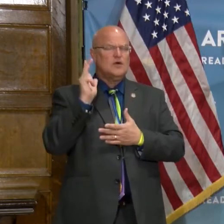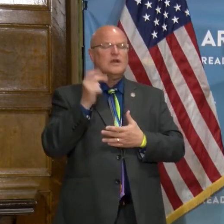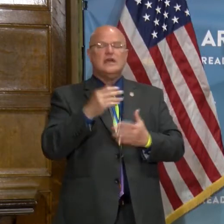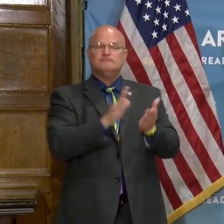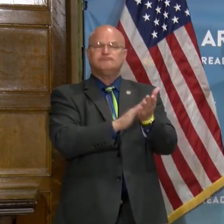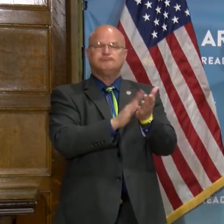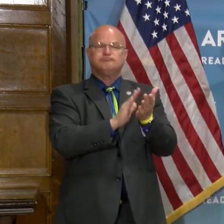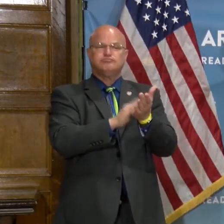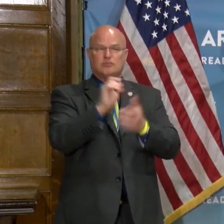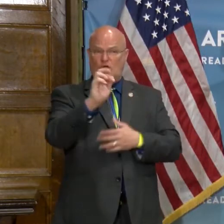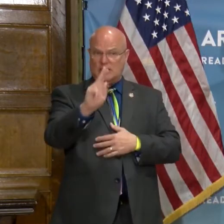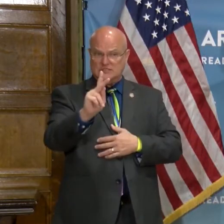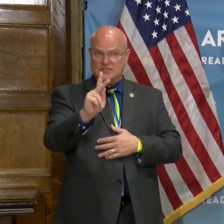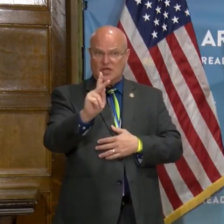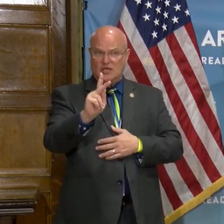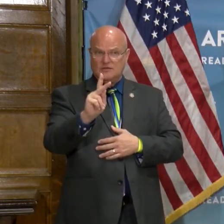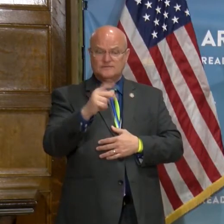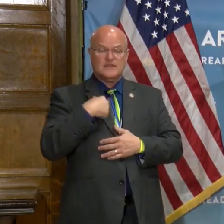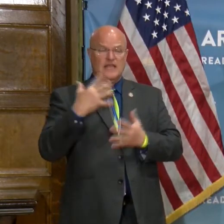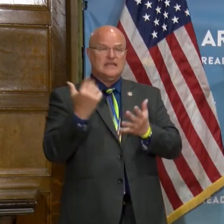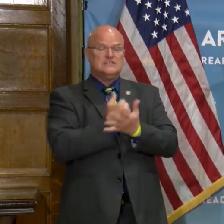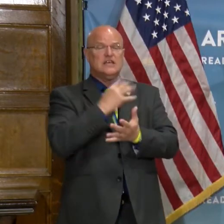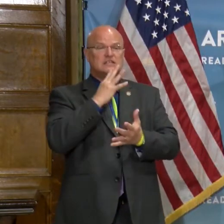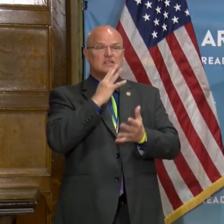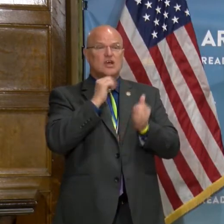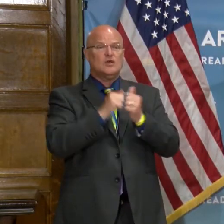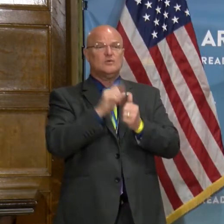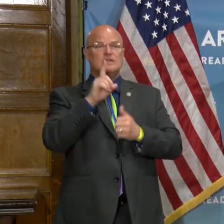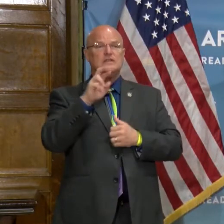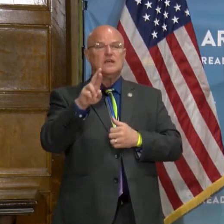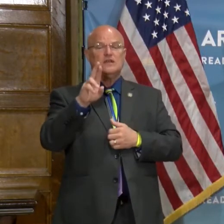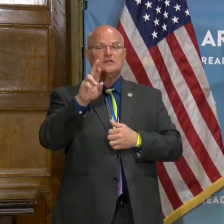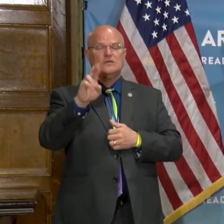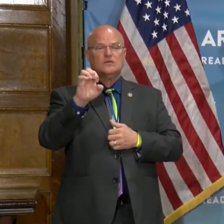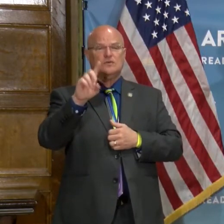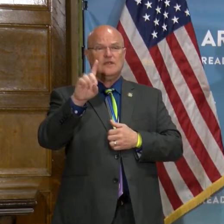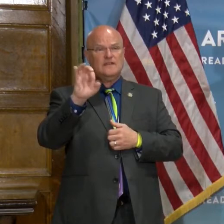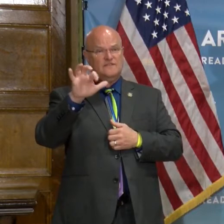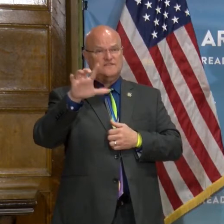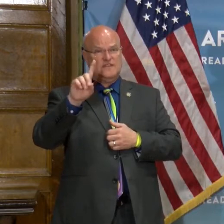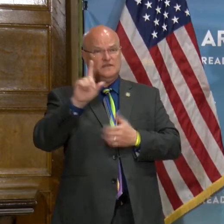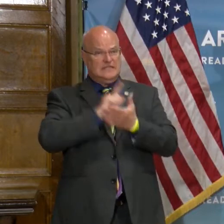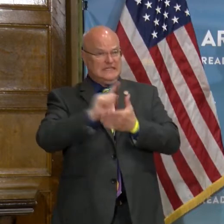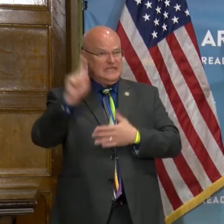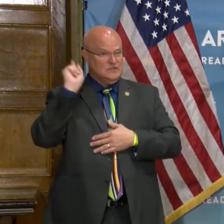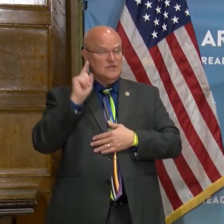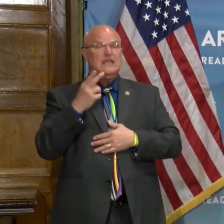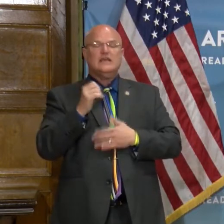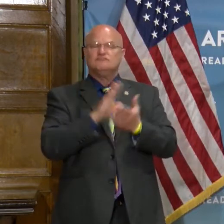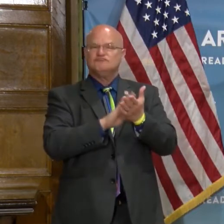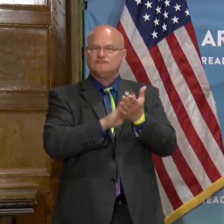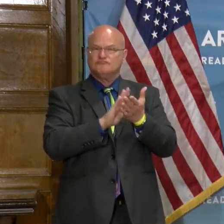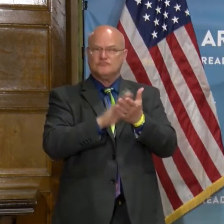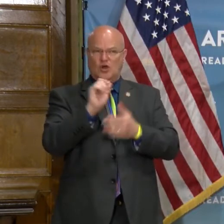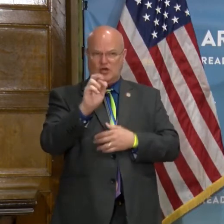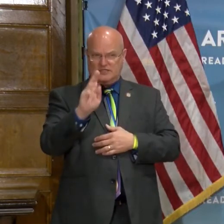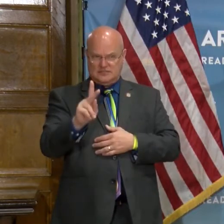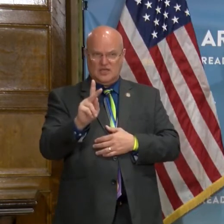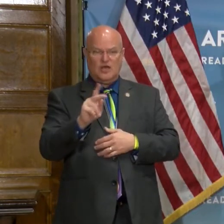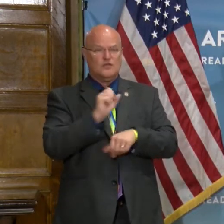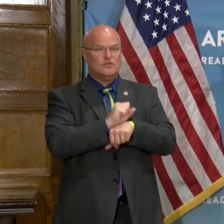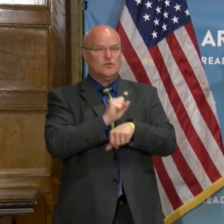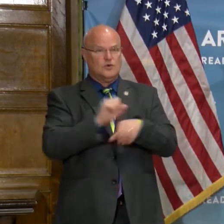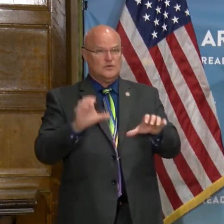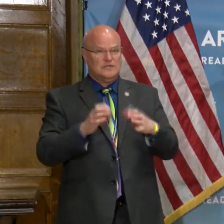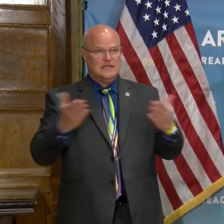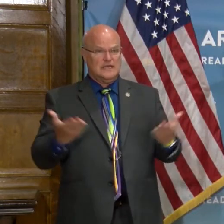complimentary of our efforts. When I had a chance to talk with Dr. Redfield last week, he was very complimentary of the work that we